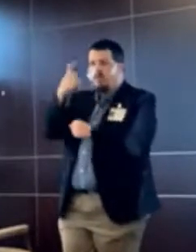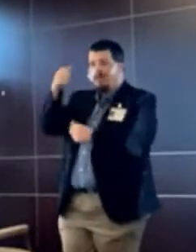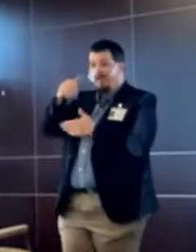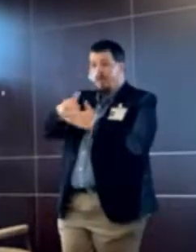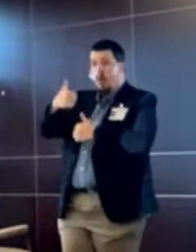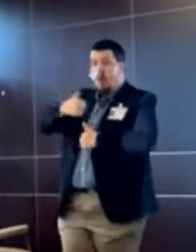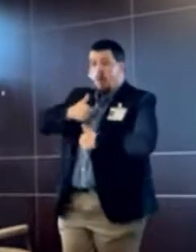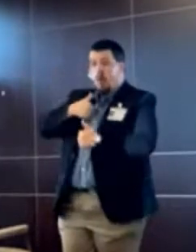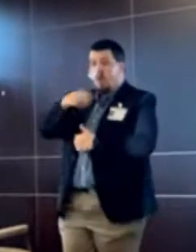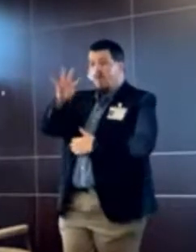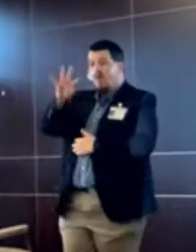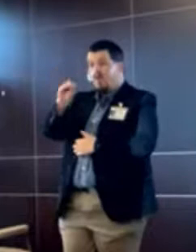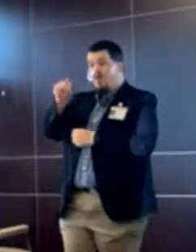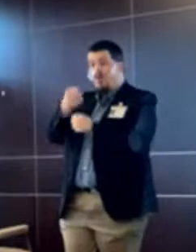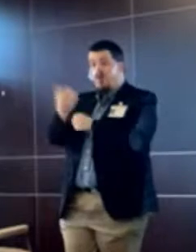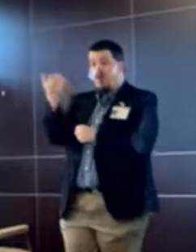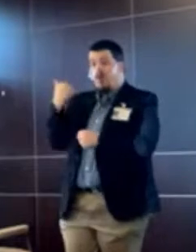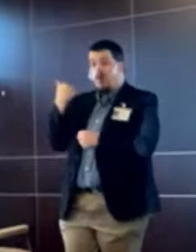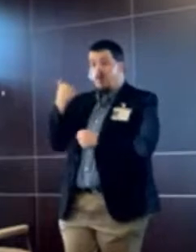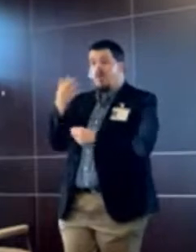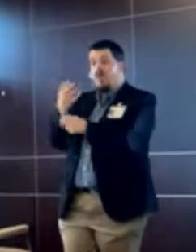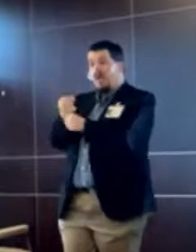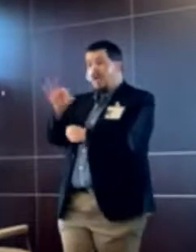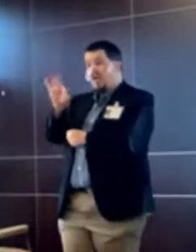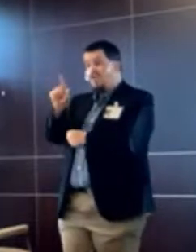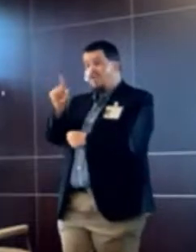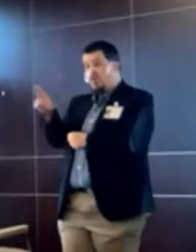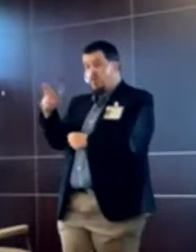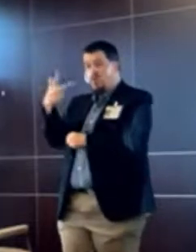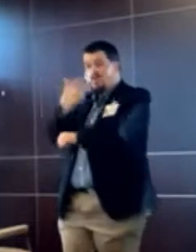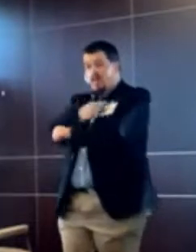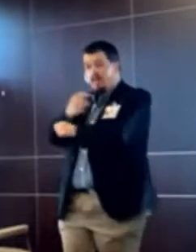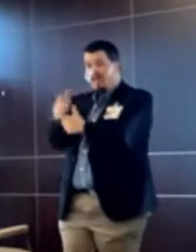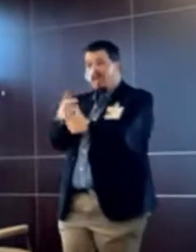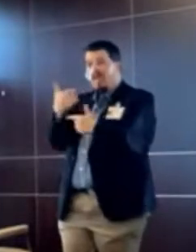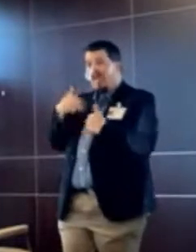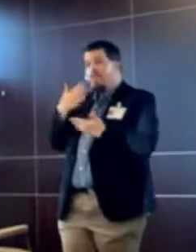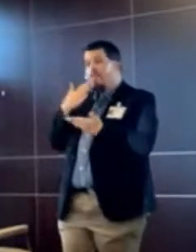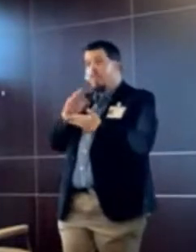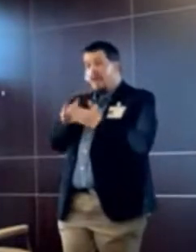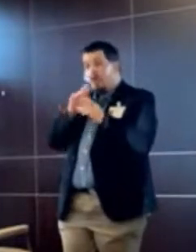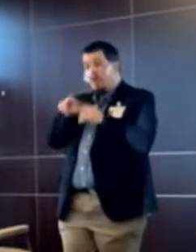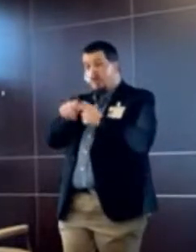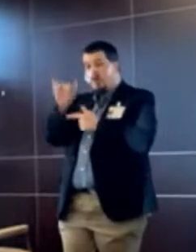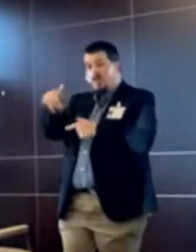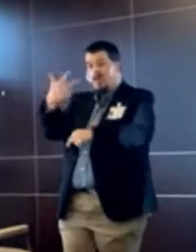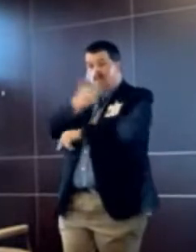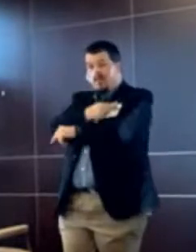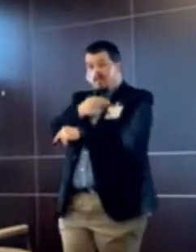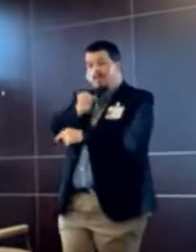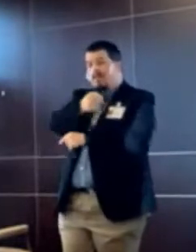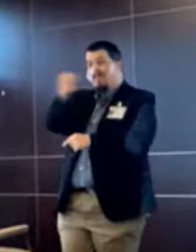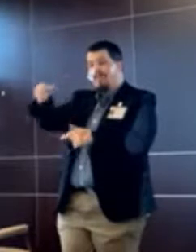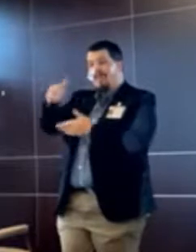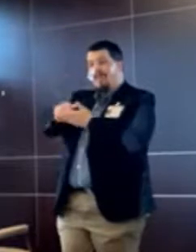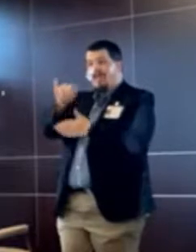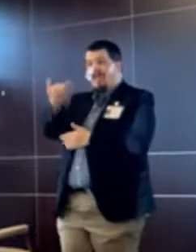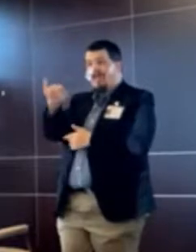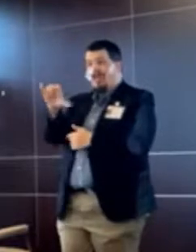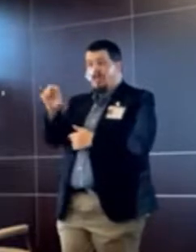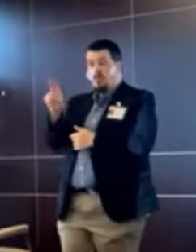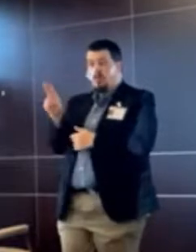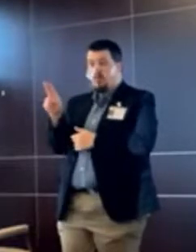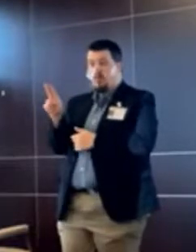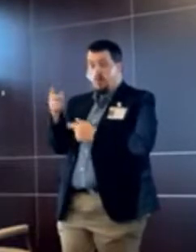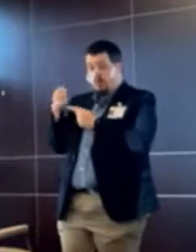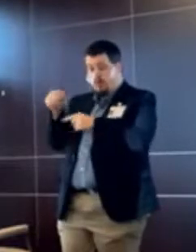was in the Army 40-something years ago, he received a flu vaccine and had a terrible reaction to that flu vaccine that landed him in the ICU.